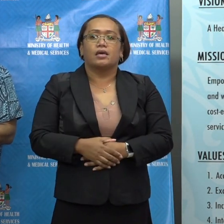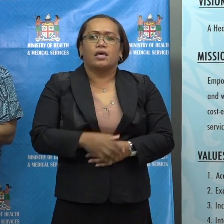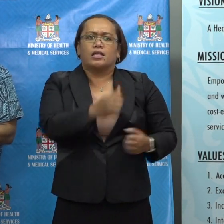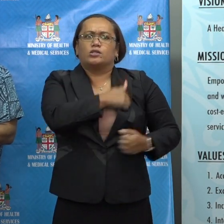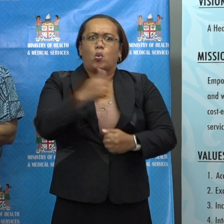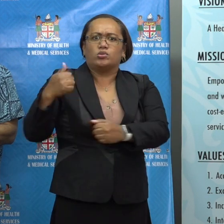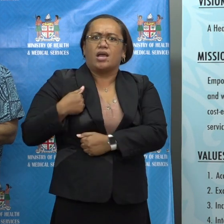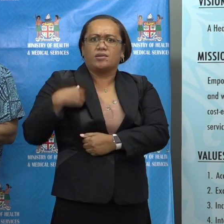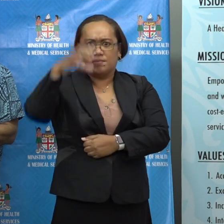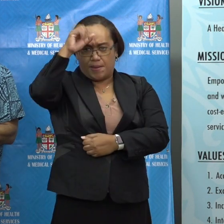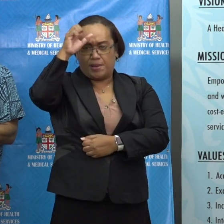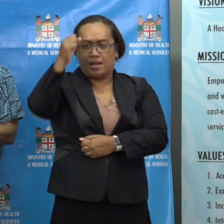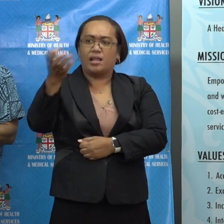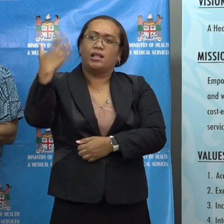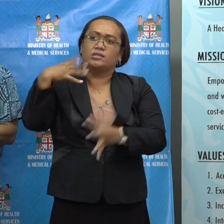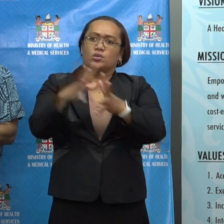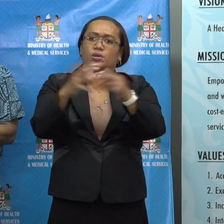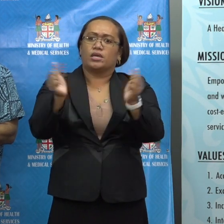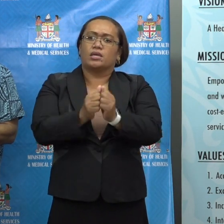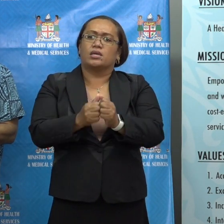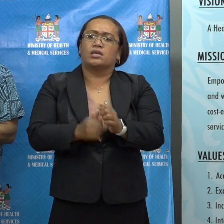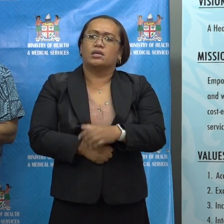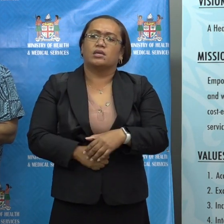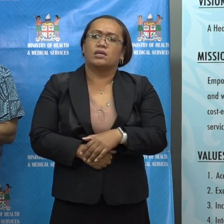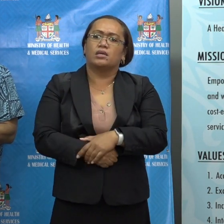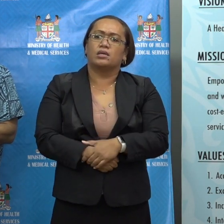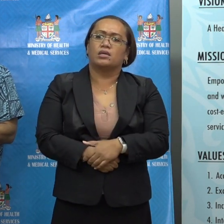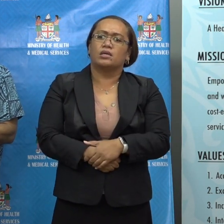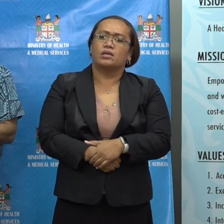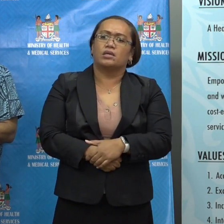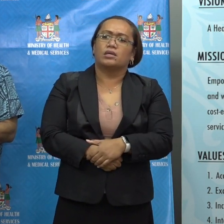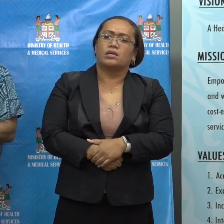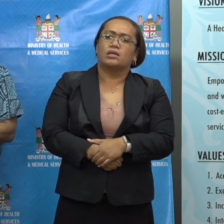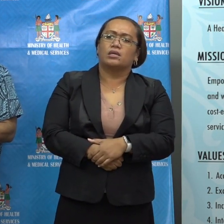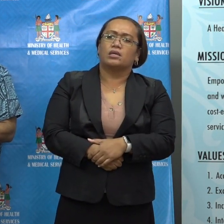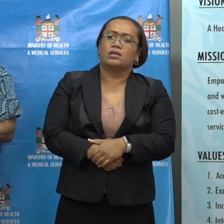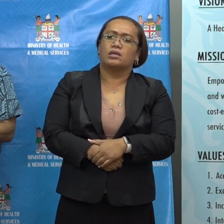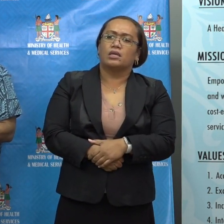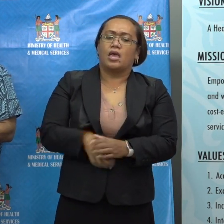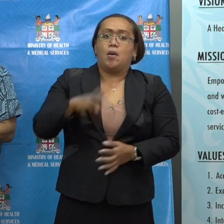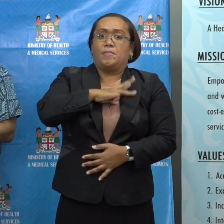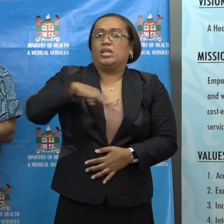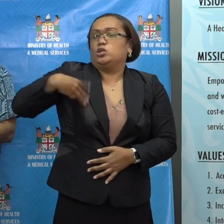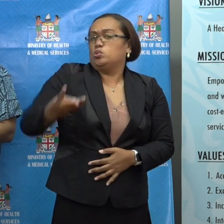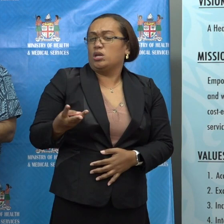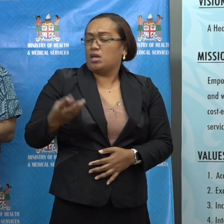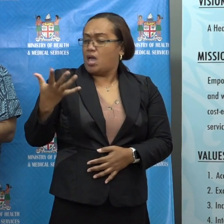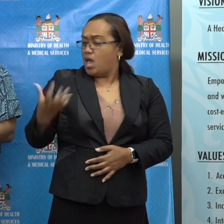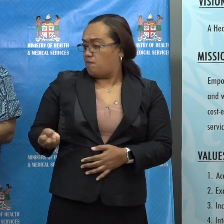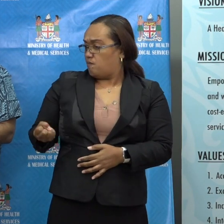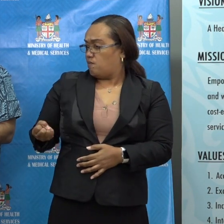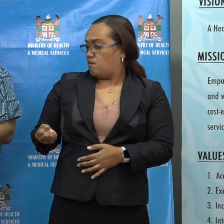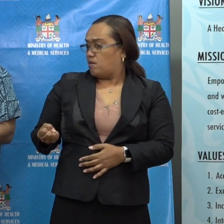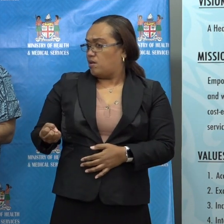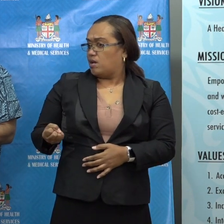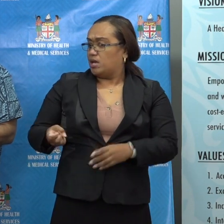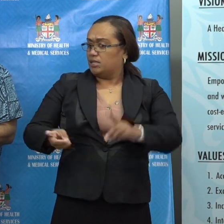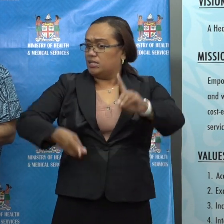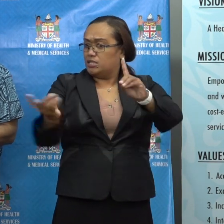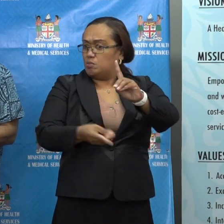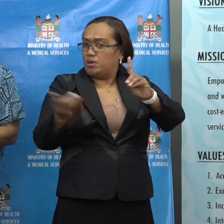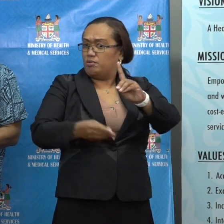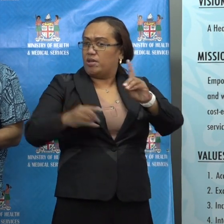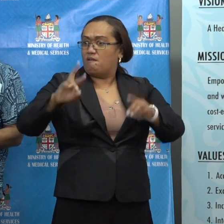case over the past weekend. And if the ministry and relevant authorities will institute a disciplinary